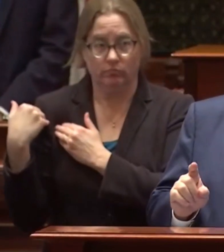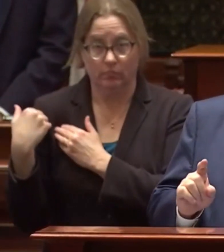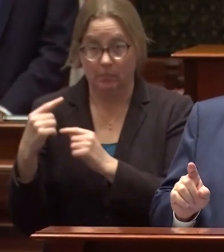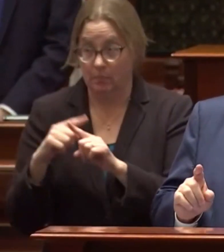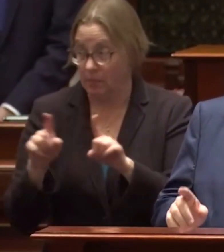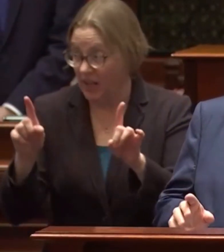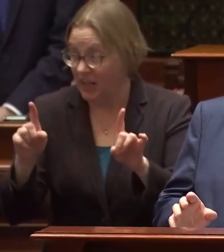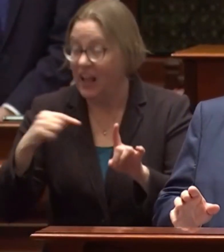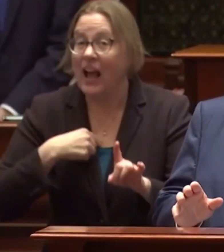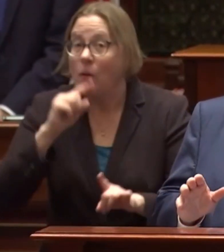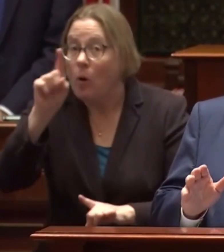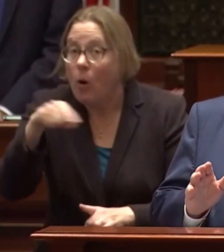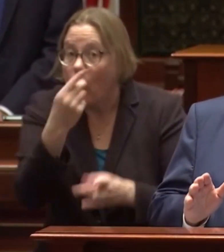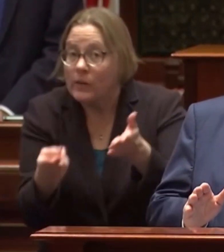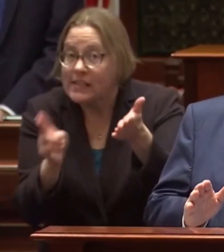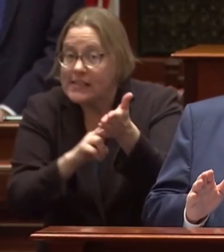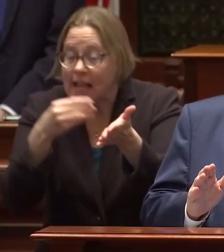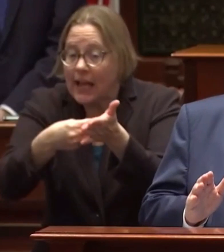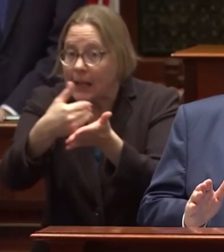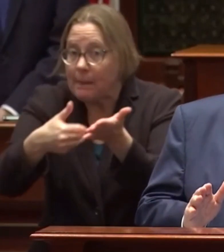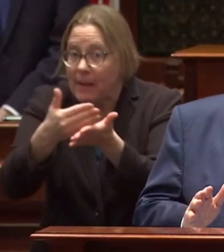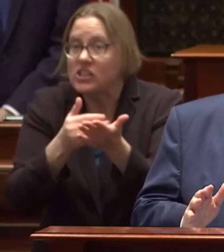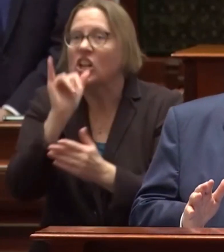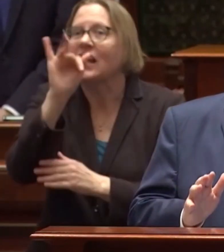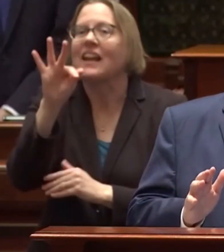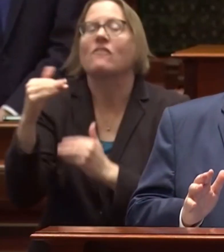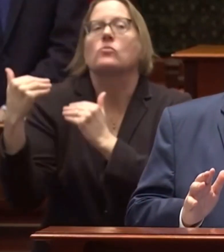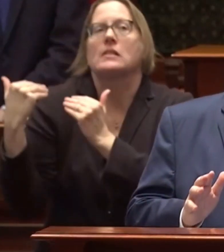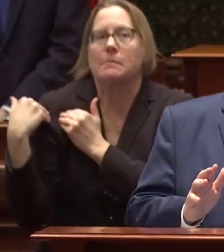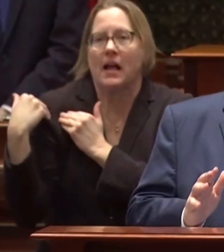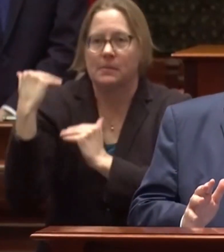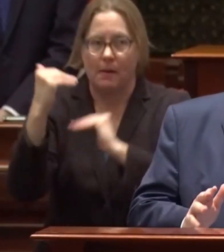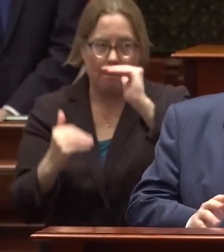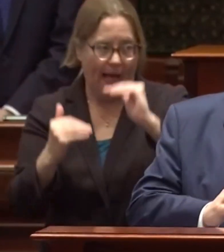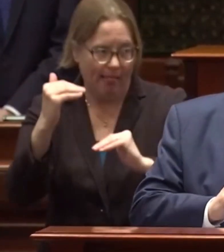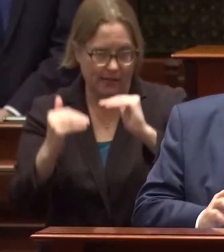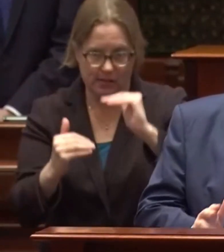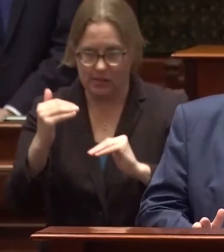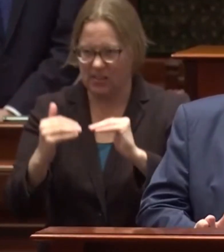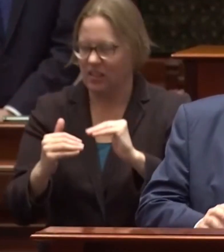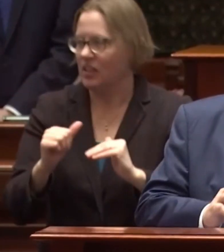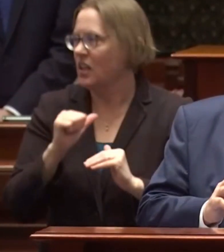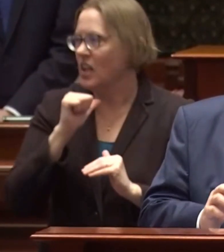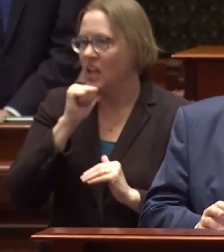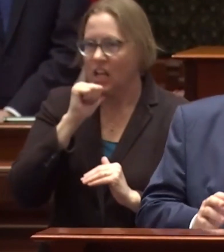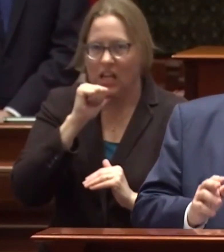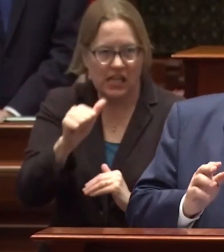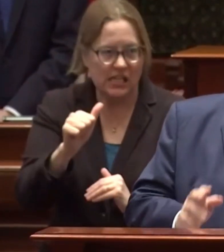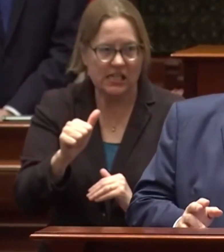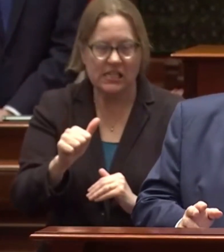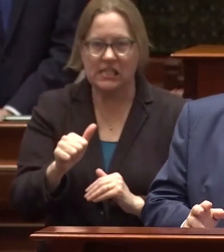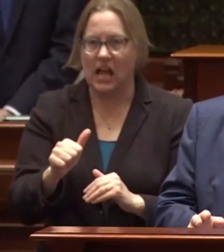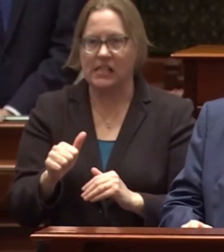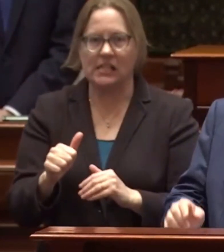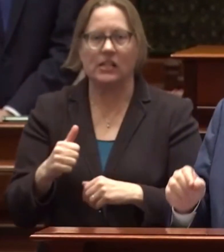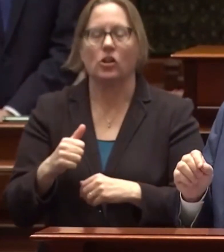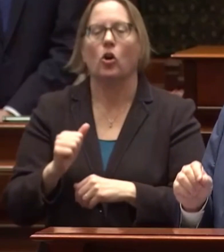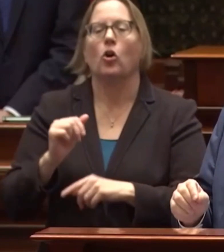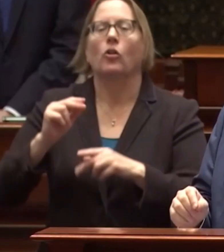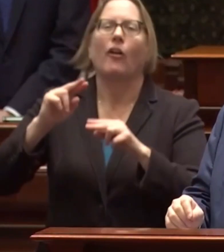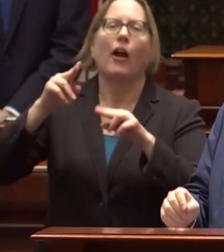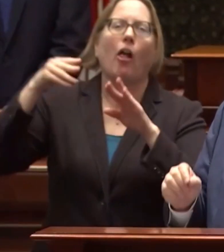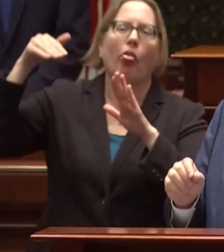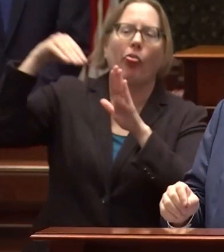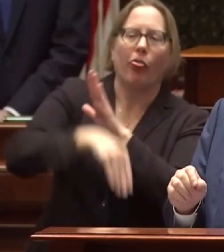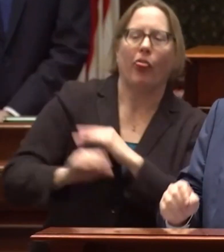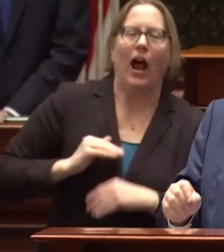will only sign a budget that is responsibly balanced and that does not diminish or derail the improving credit standing we